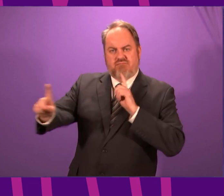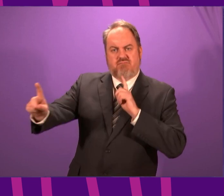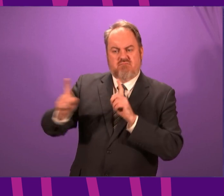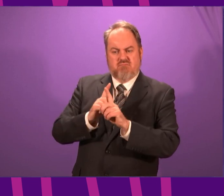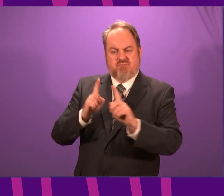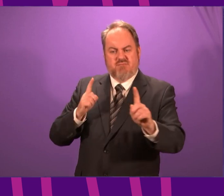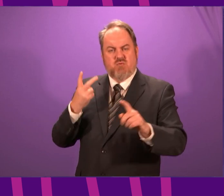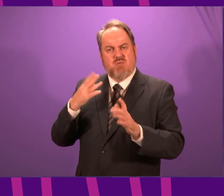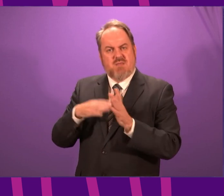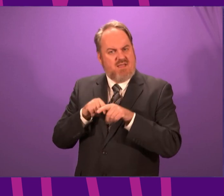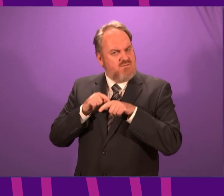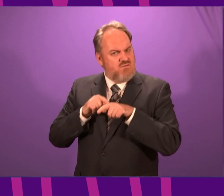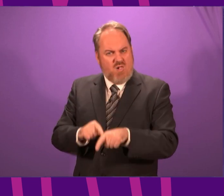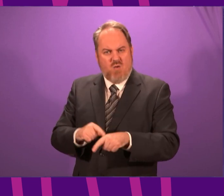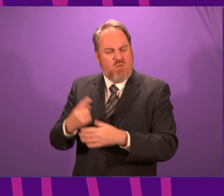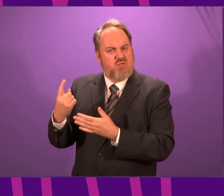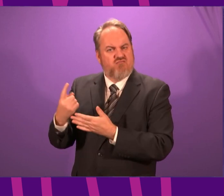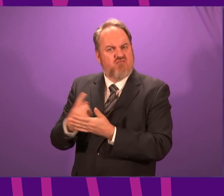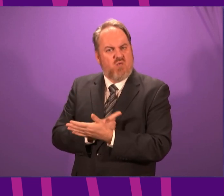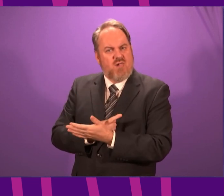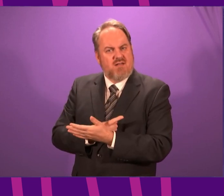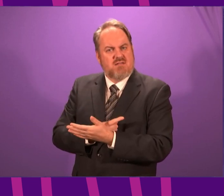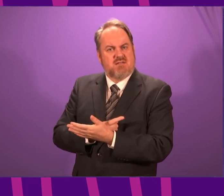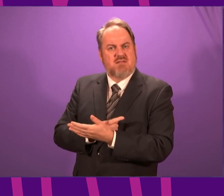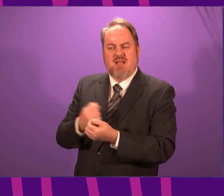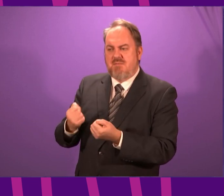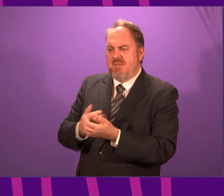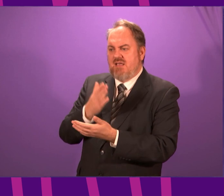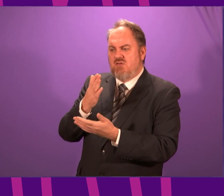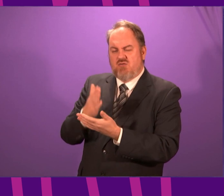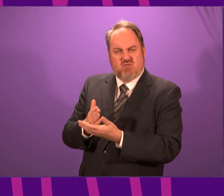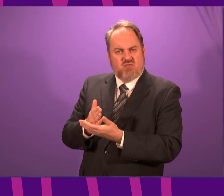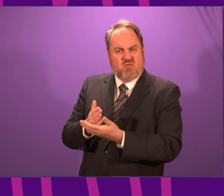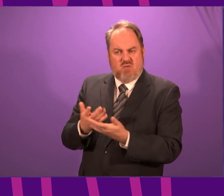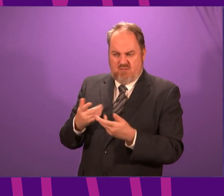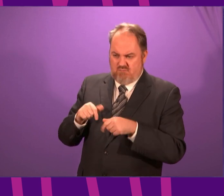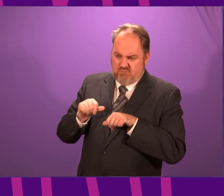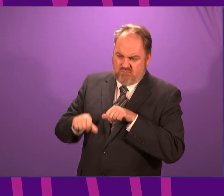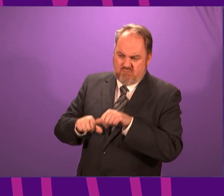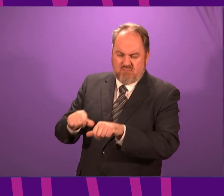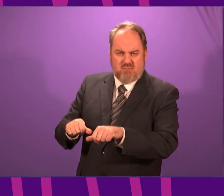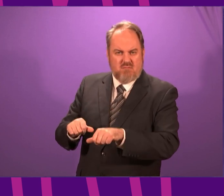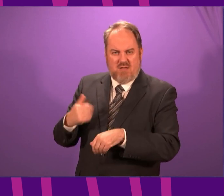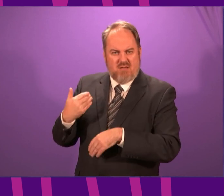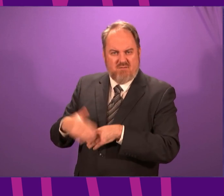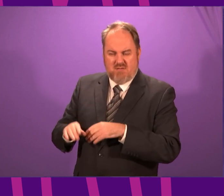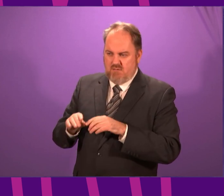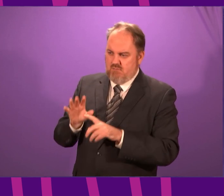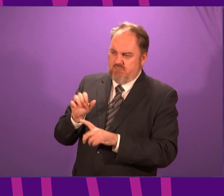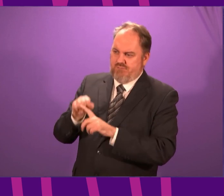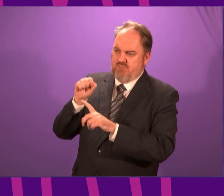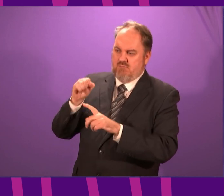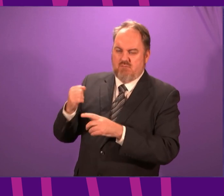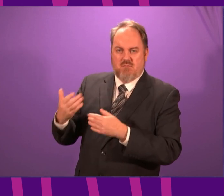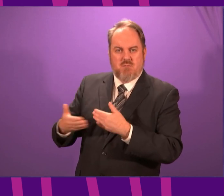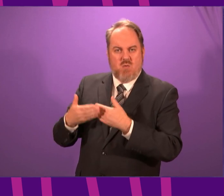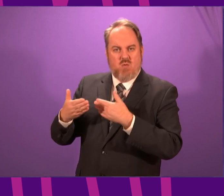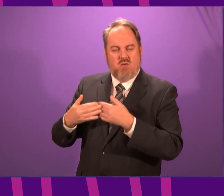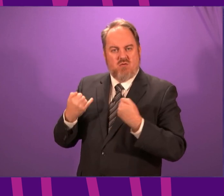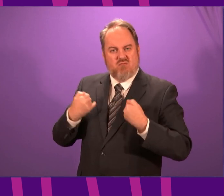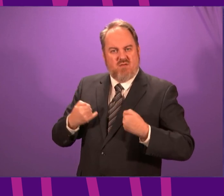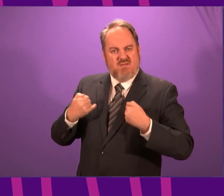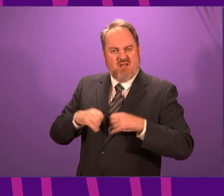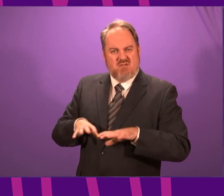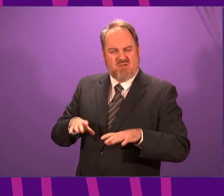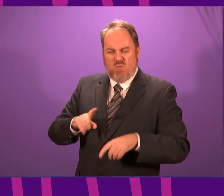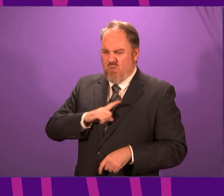social distancing, where everybody else is at 1 metre in the hospitality sector. They certainly haven't seen any evidence that would justify a